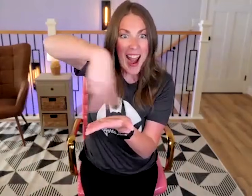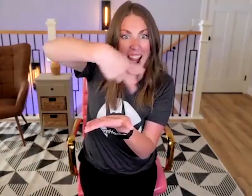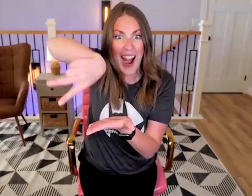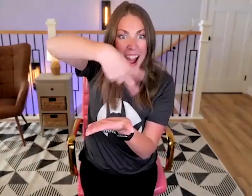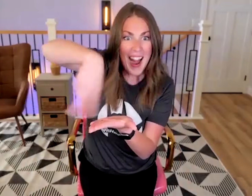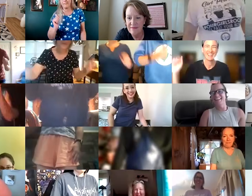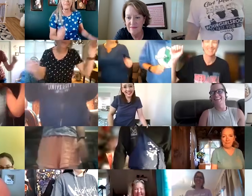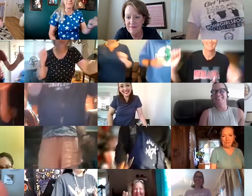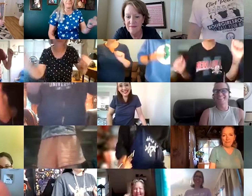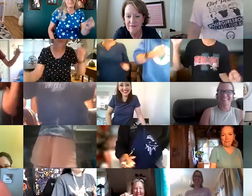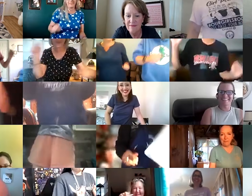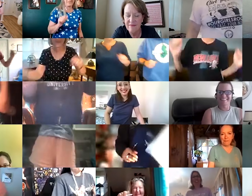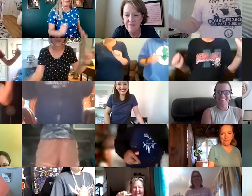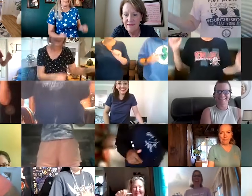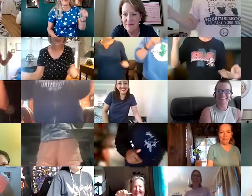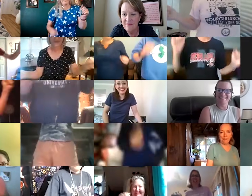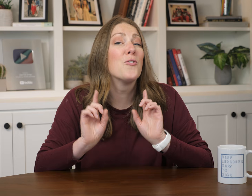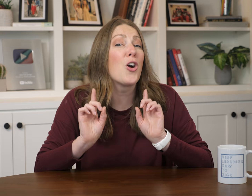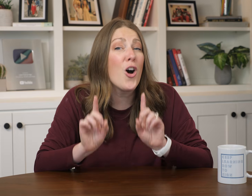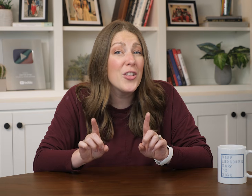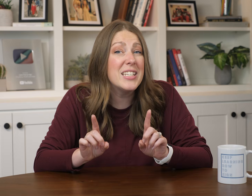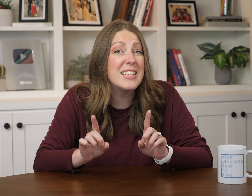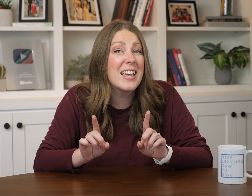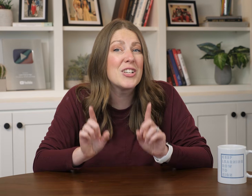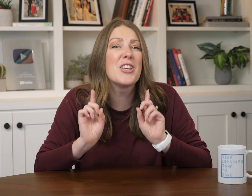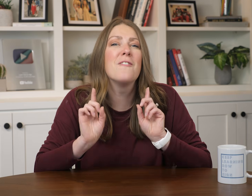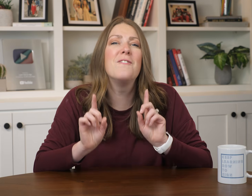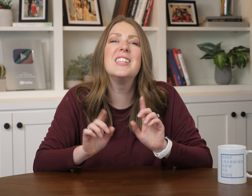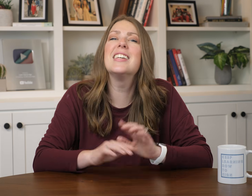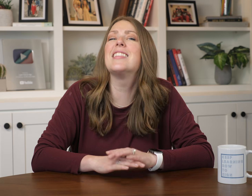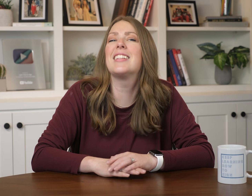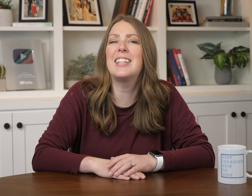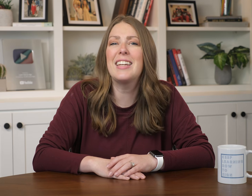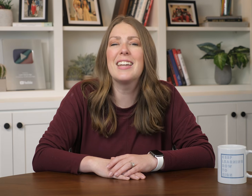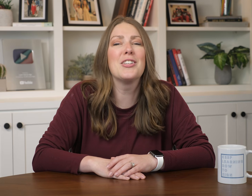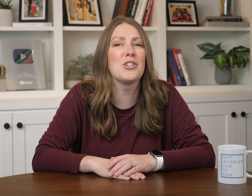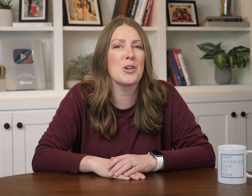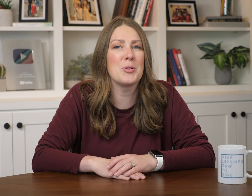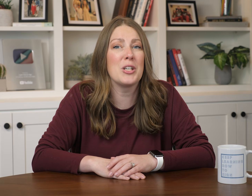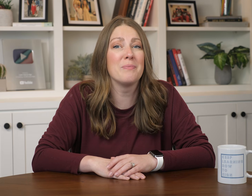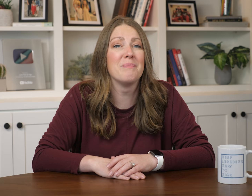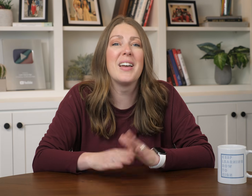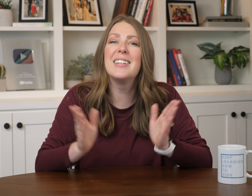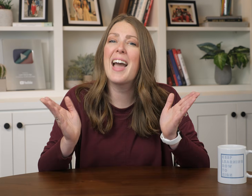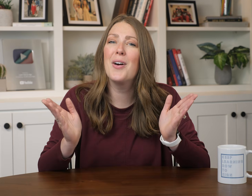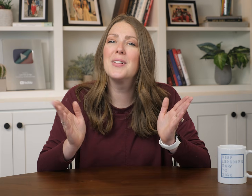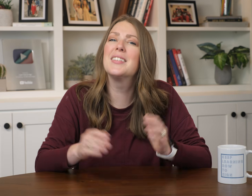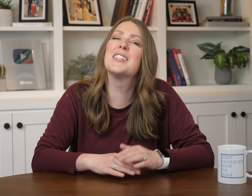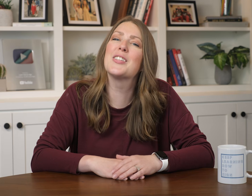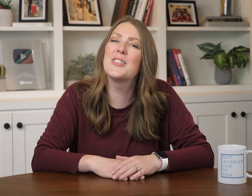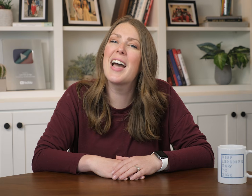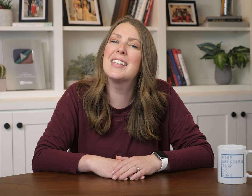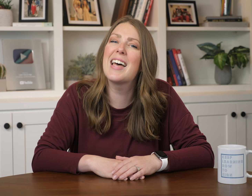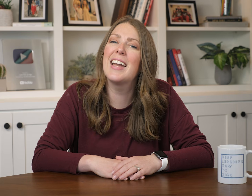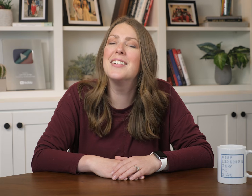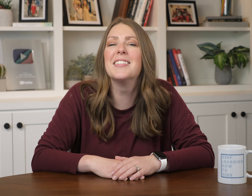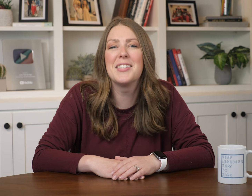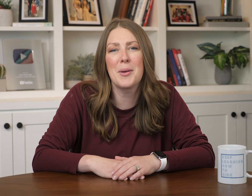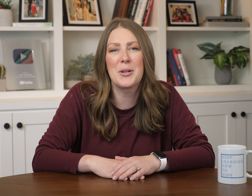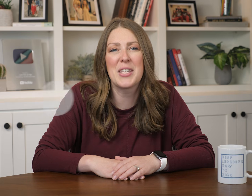effective, but they are tons of fun. For all the details, visit the link in the description. Now, let's learn how to sign summer